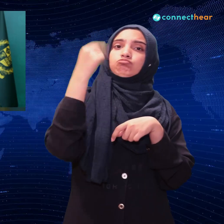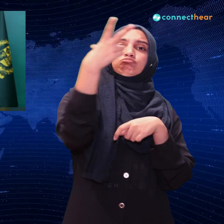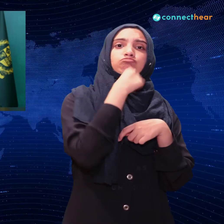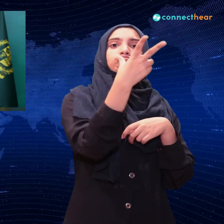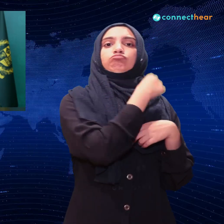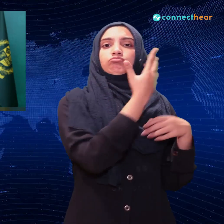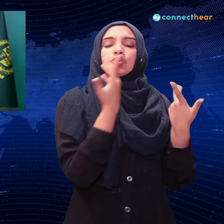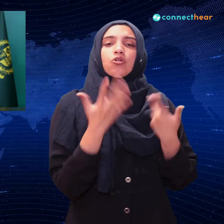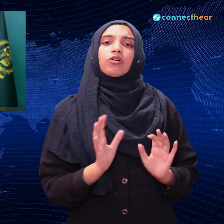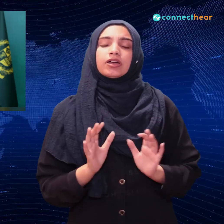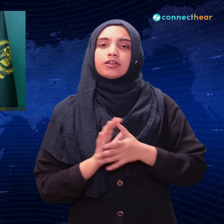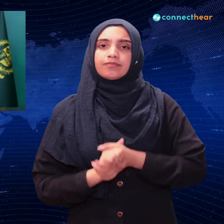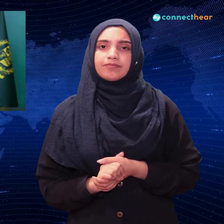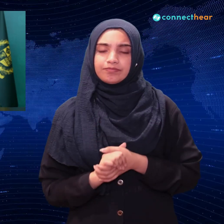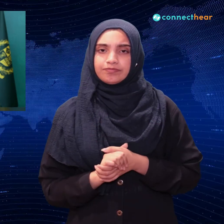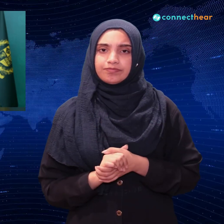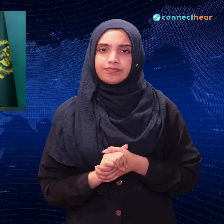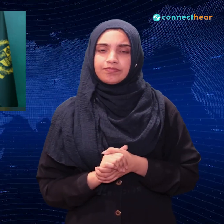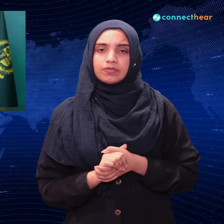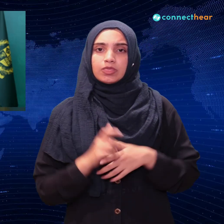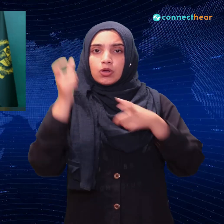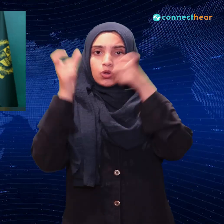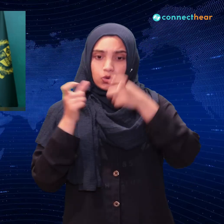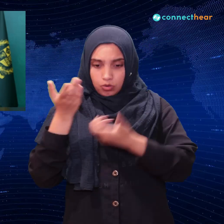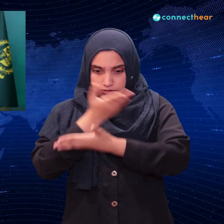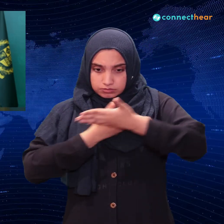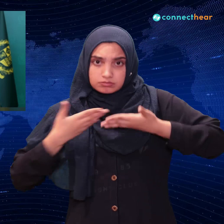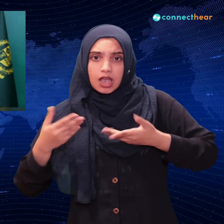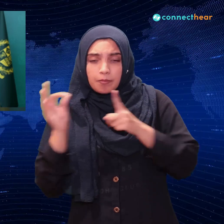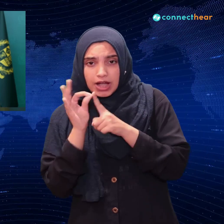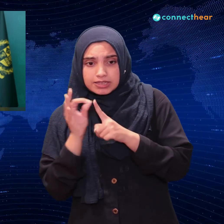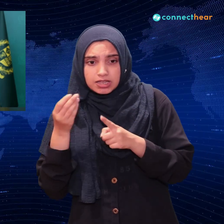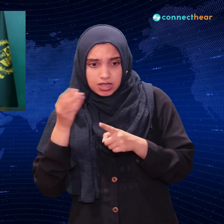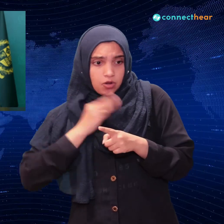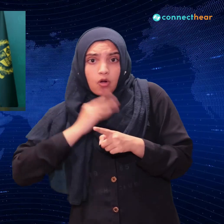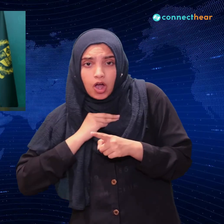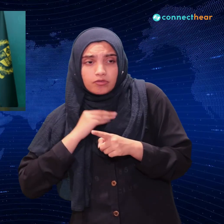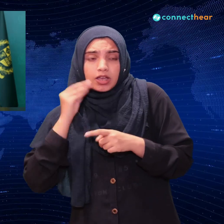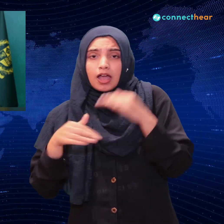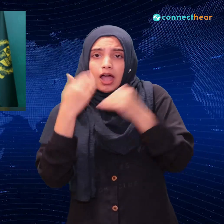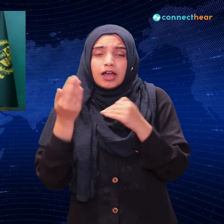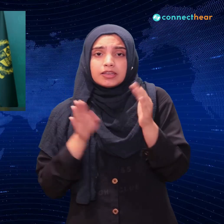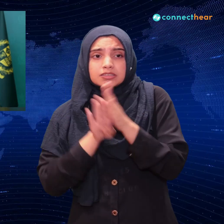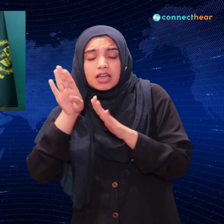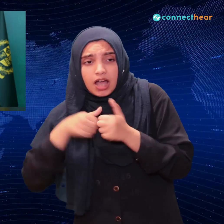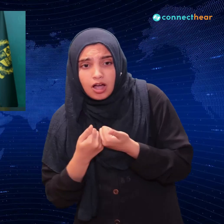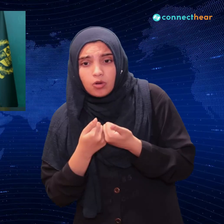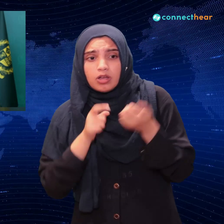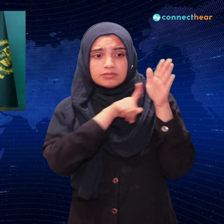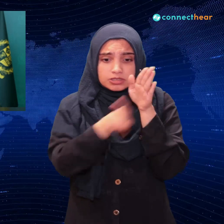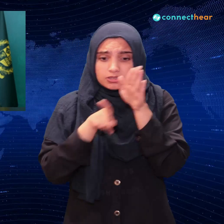At one point, people like us were worried that will we survive this? There were bombs going all